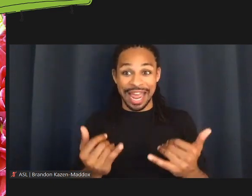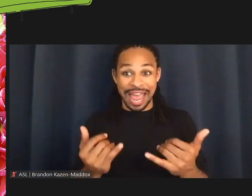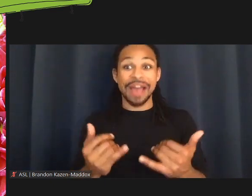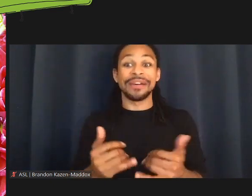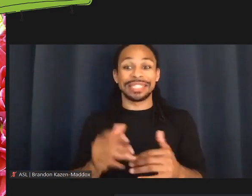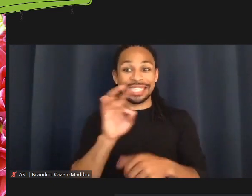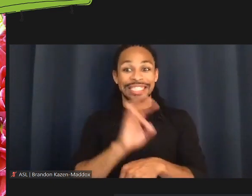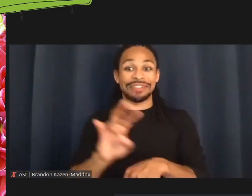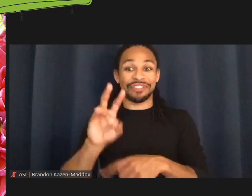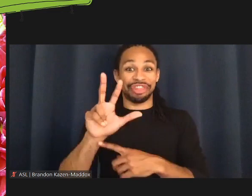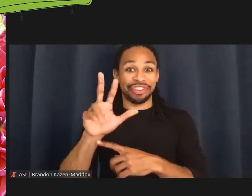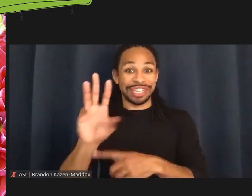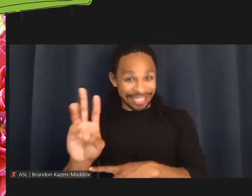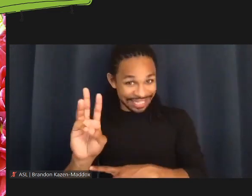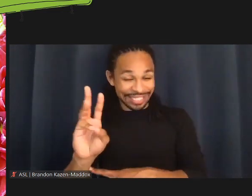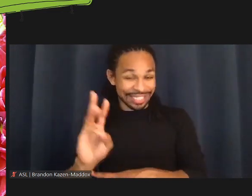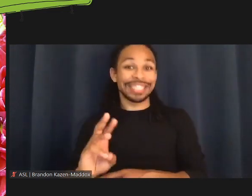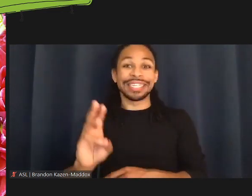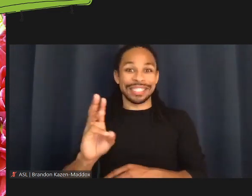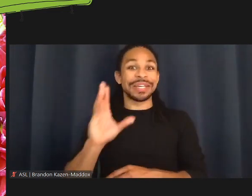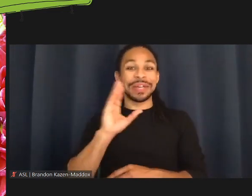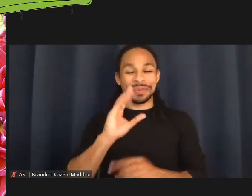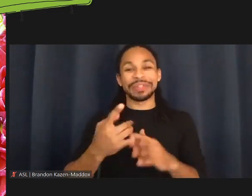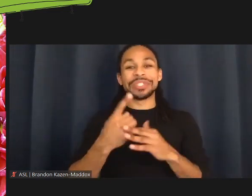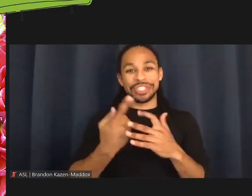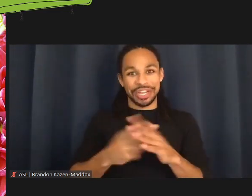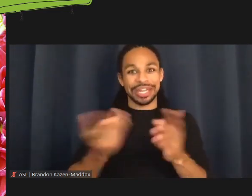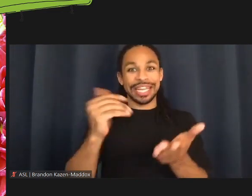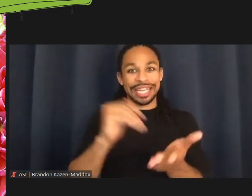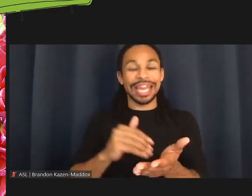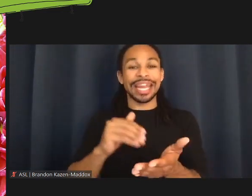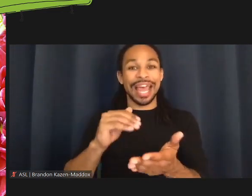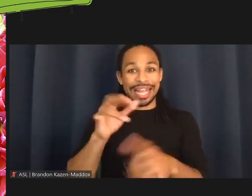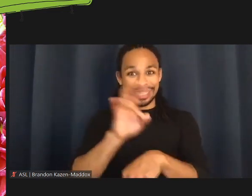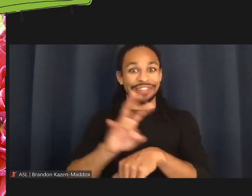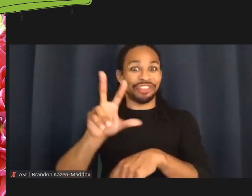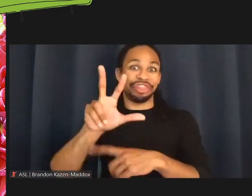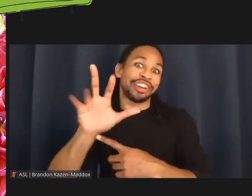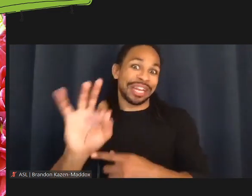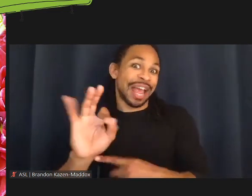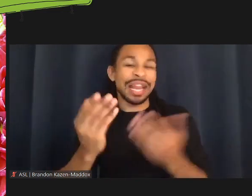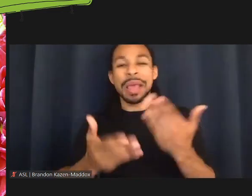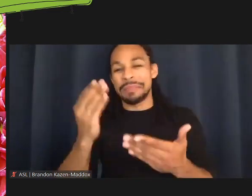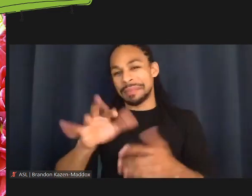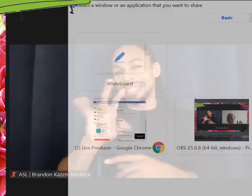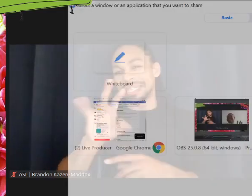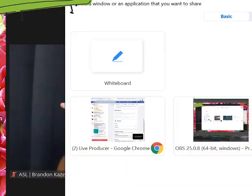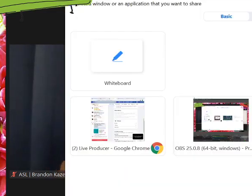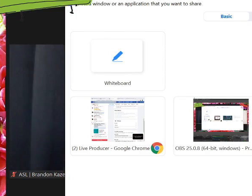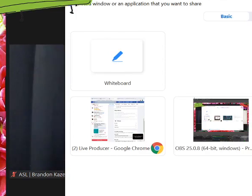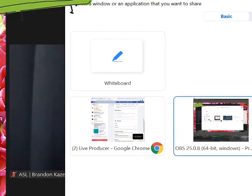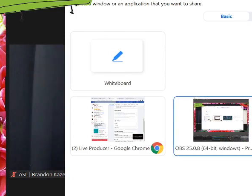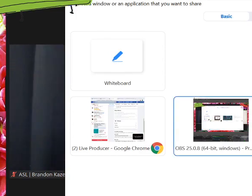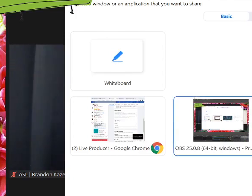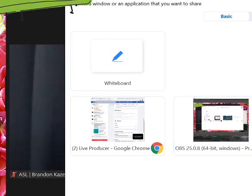7:36, and so we will start up again at 7:39, maybe 7:40. See you soon.